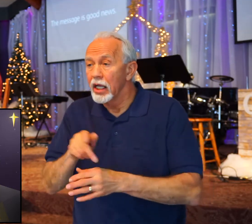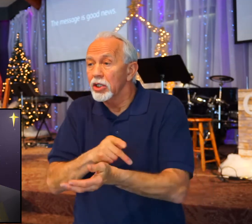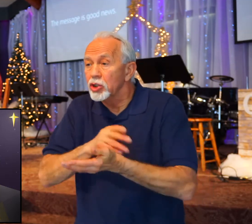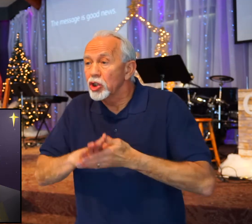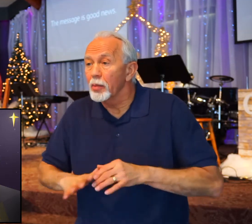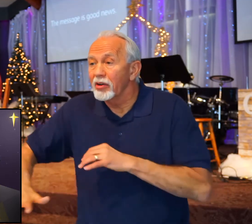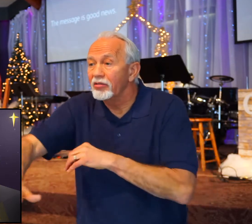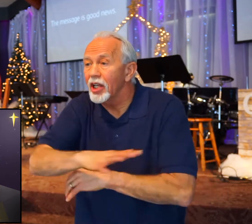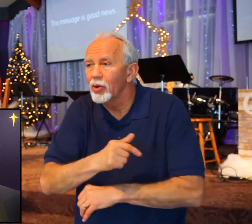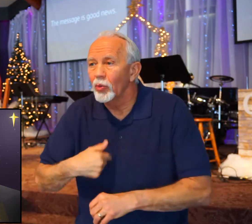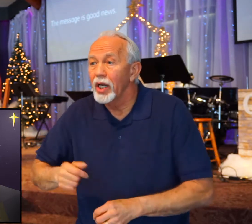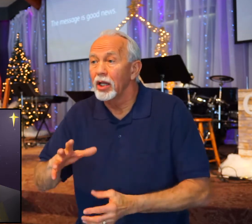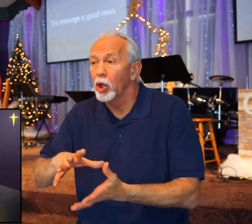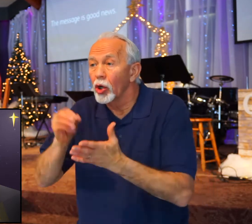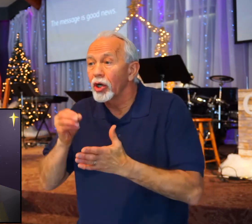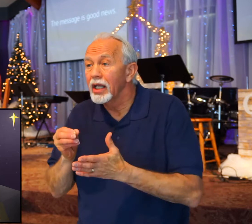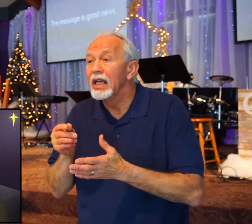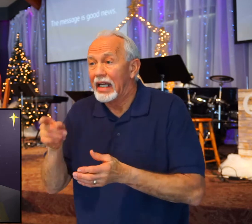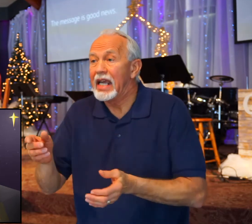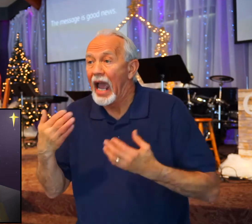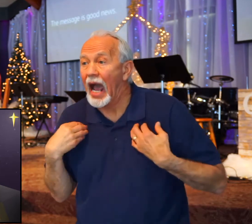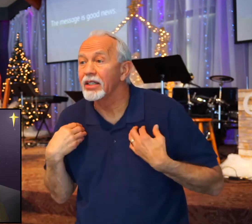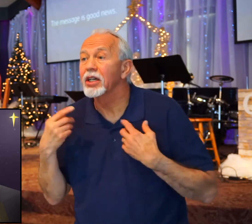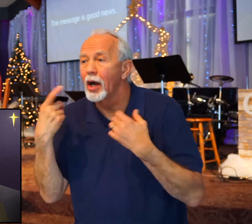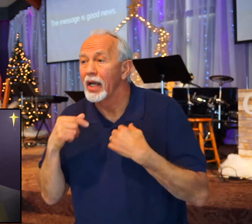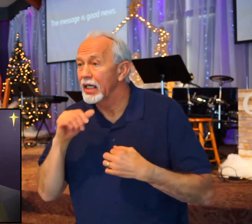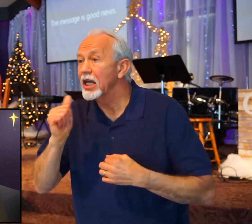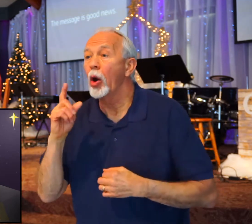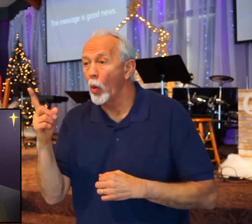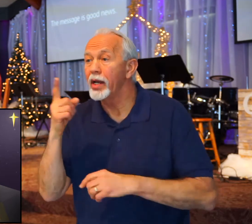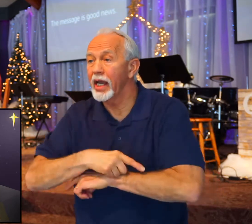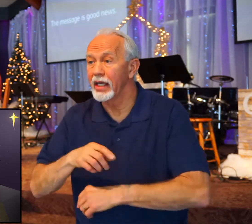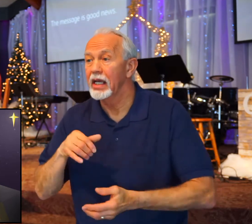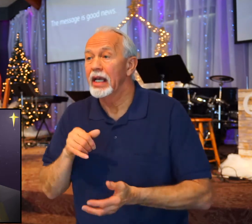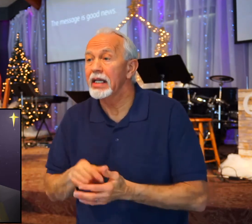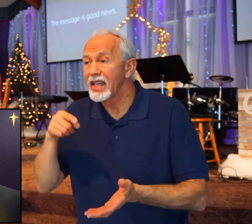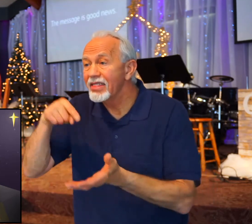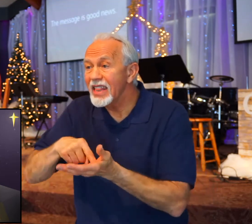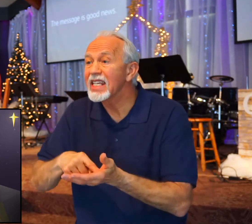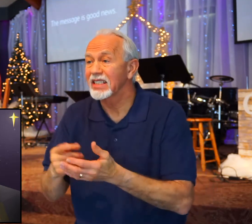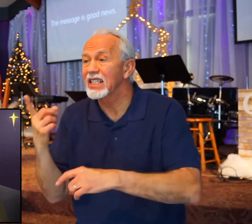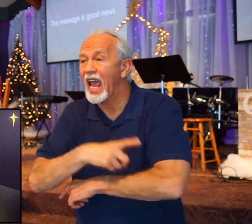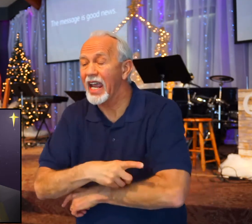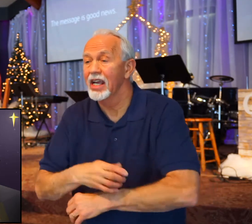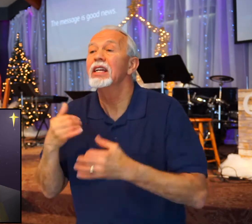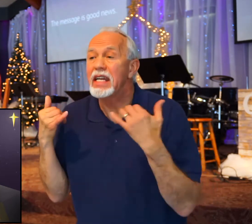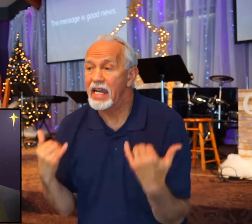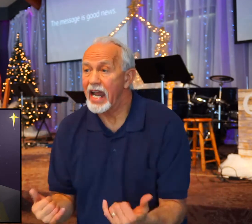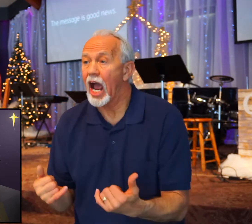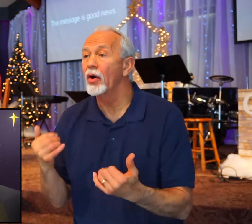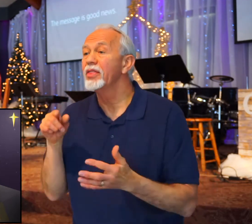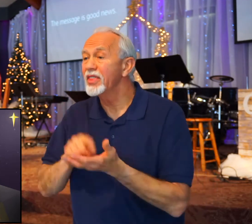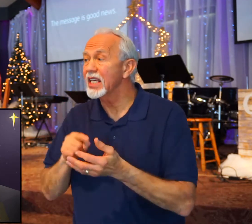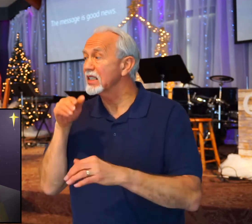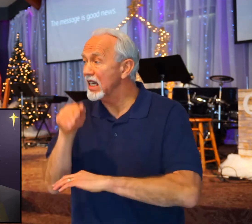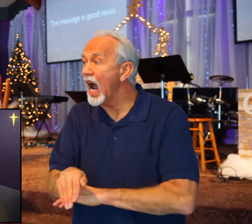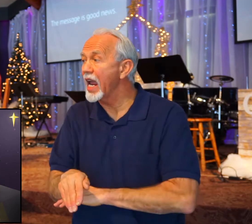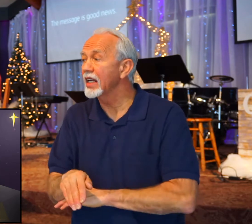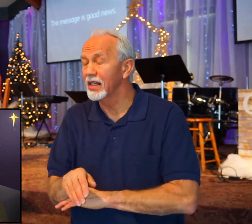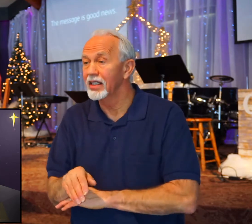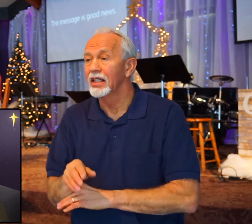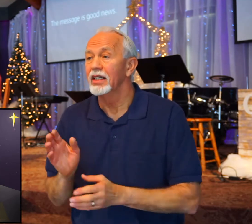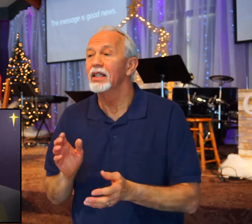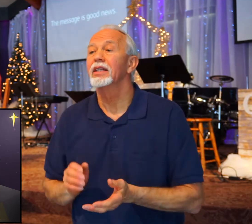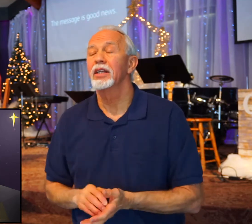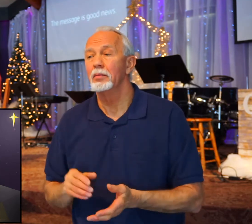finding out that he has come. It's not one day, it's this day. It's not one day, it's this night, right here. And